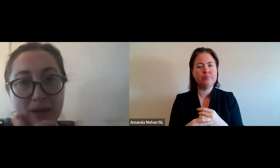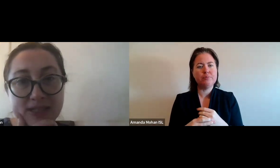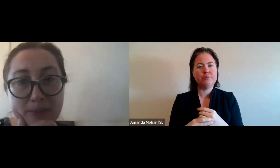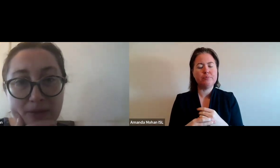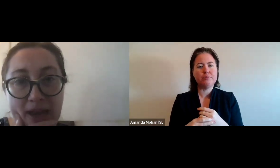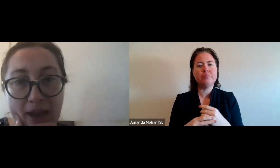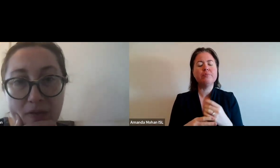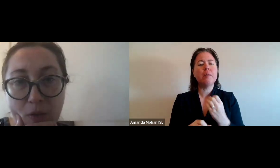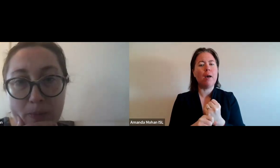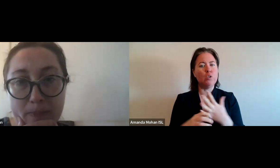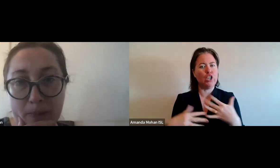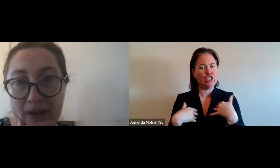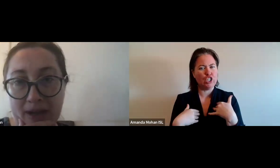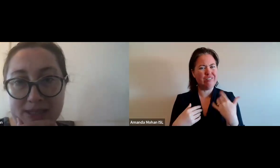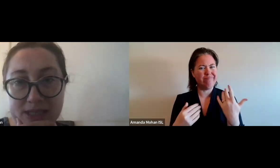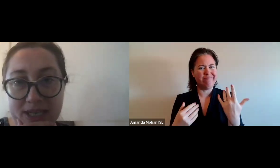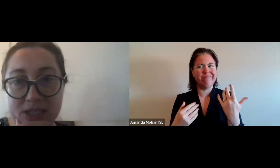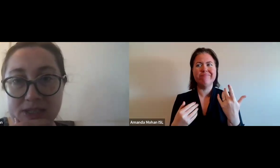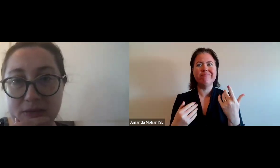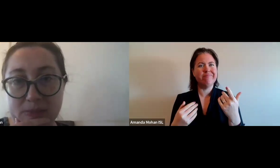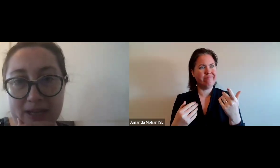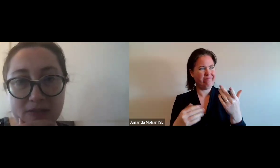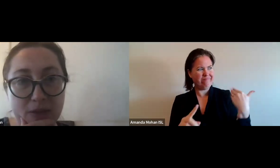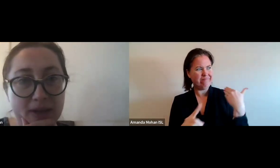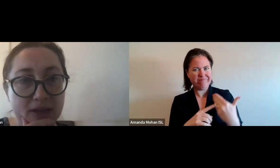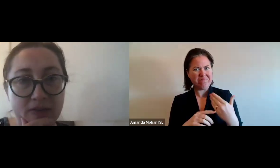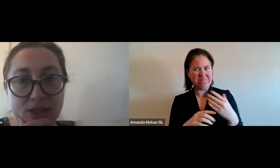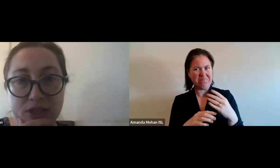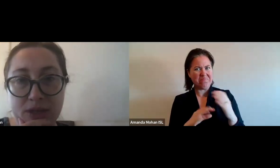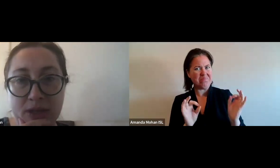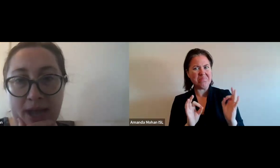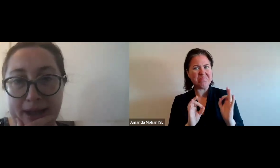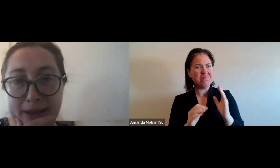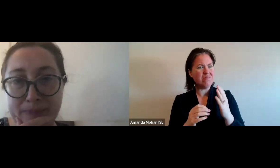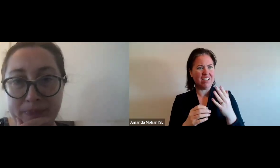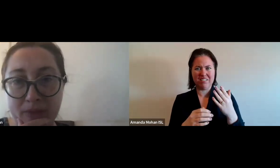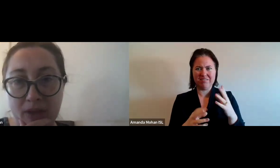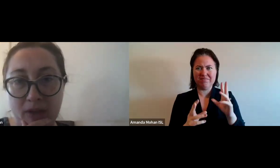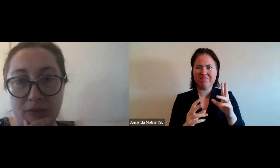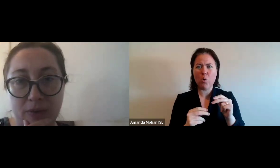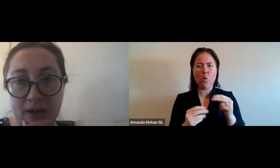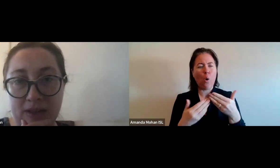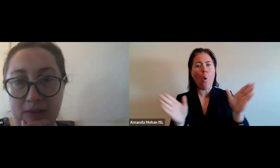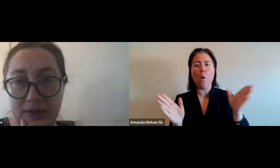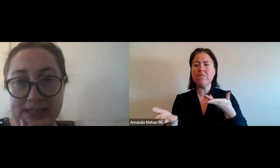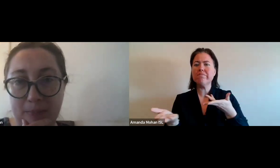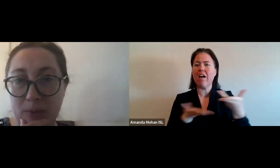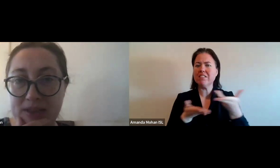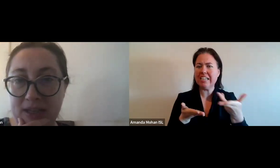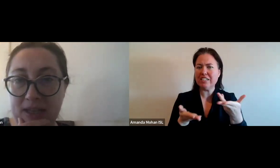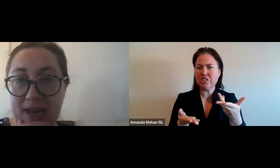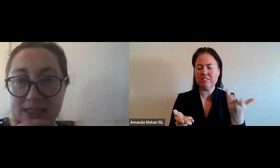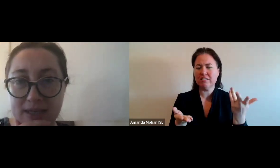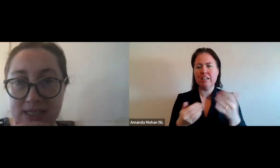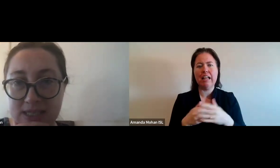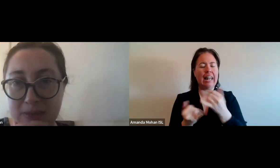concern being expressed about the lack of open public consultations in respect of the UN Convention. For example,